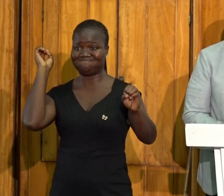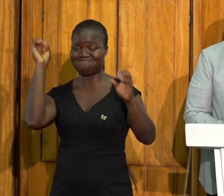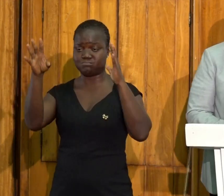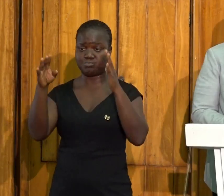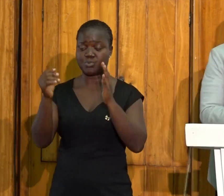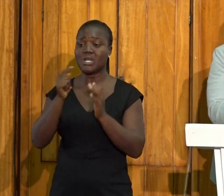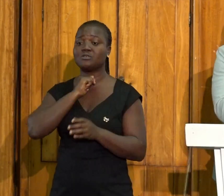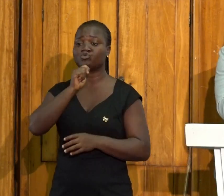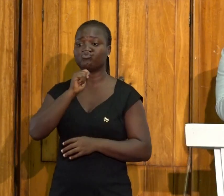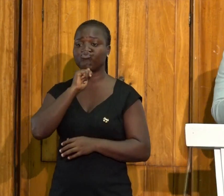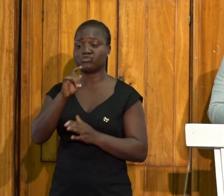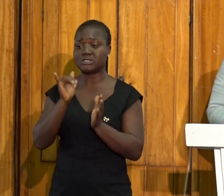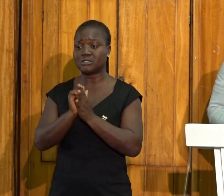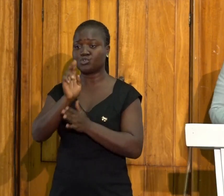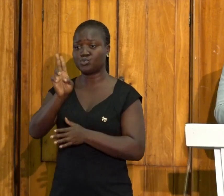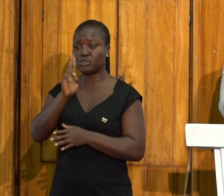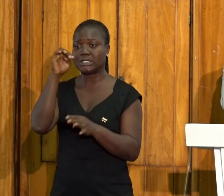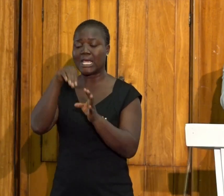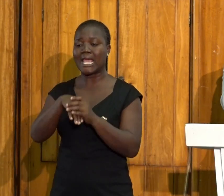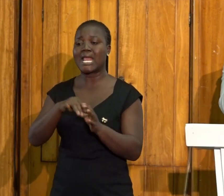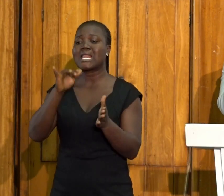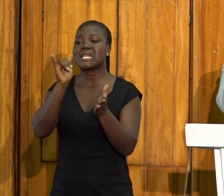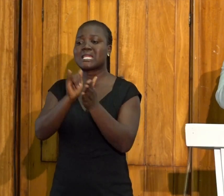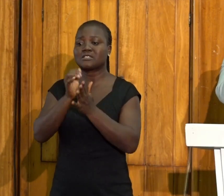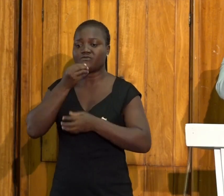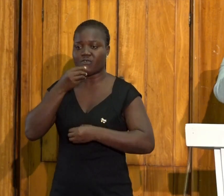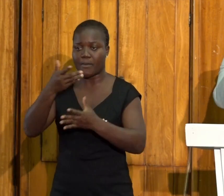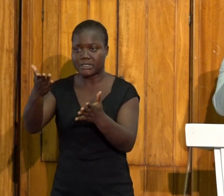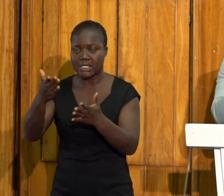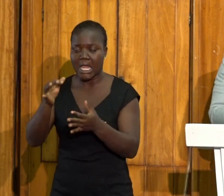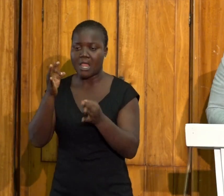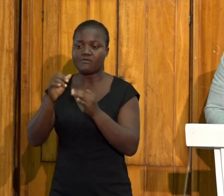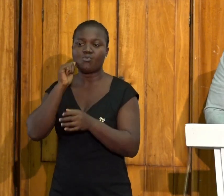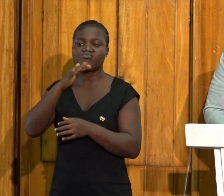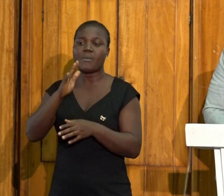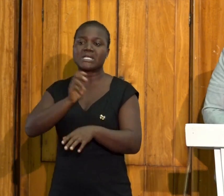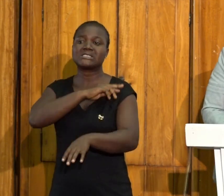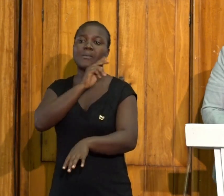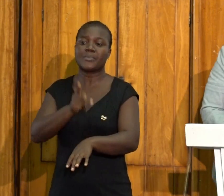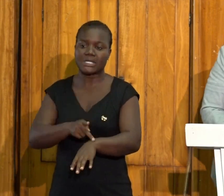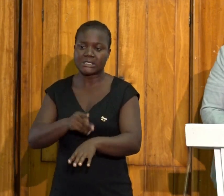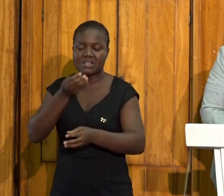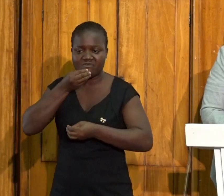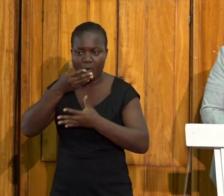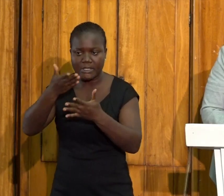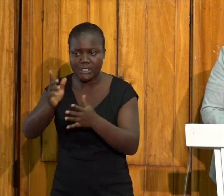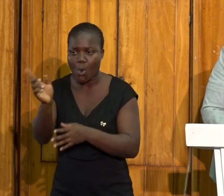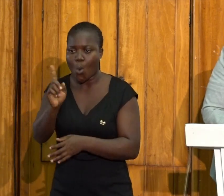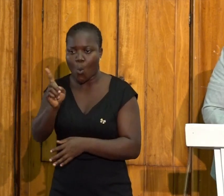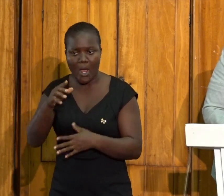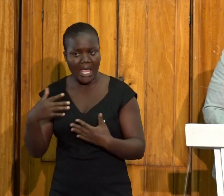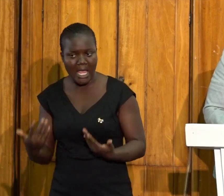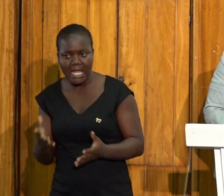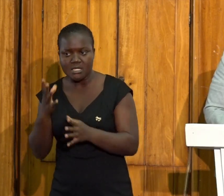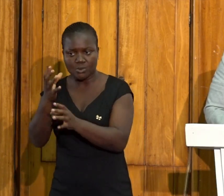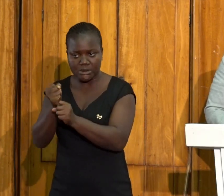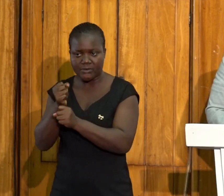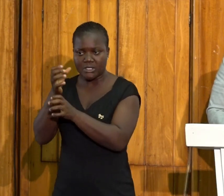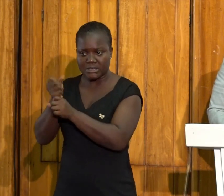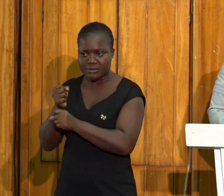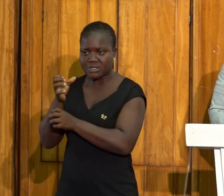the providers. If a woman is pregnant, they fill in the data, the information about where they are getting